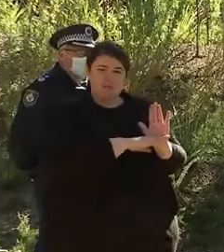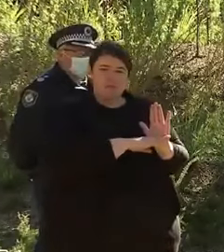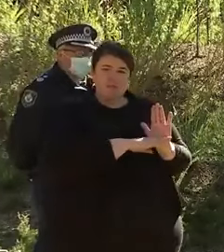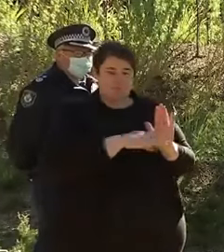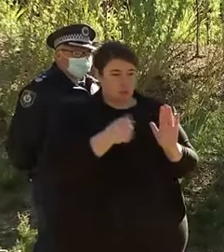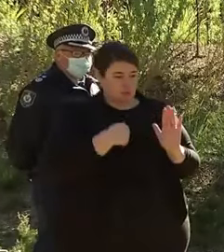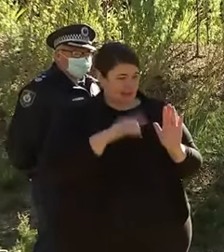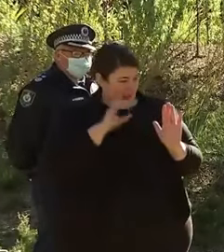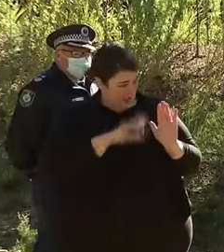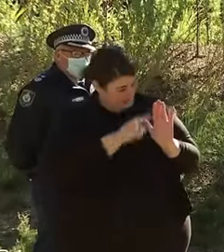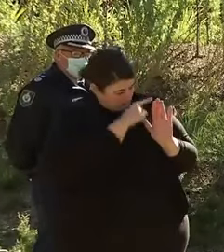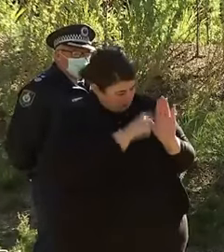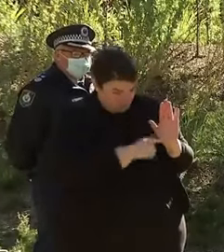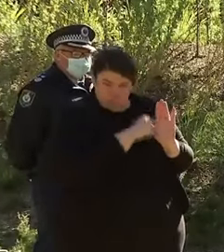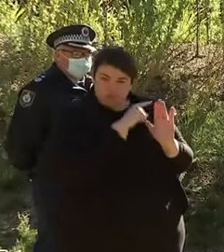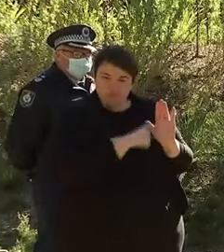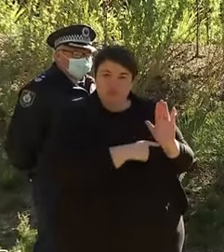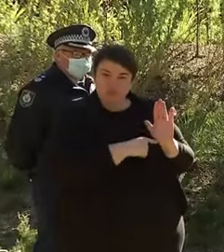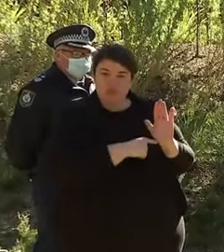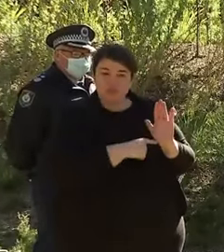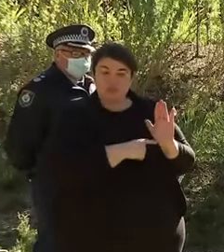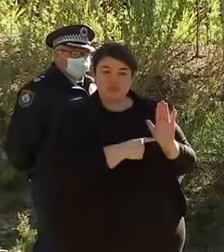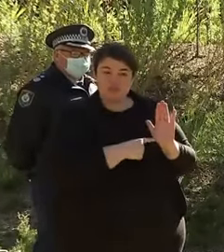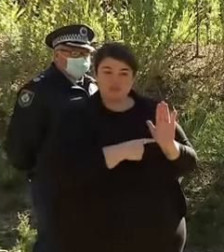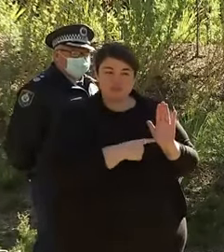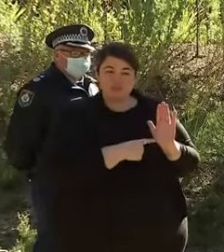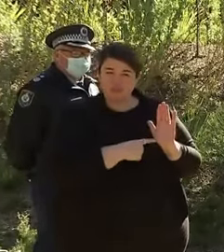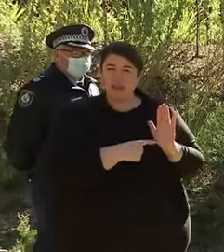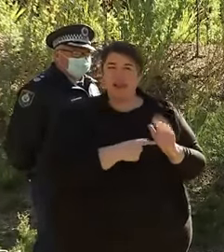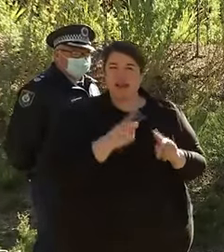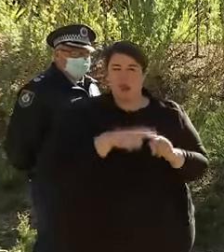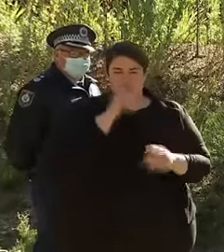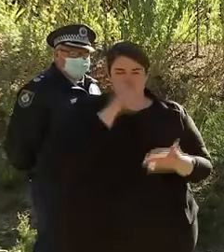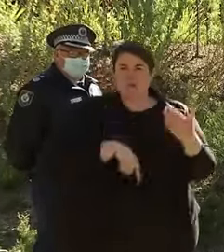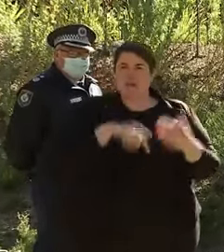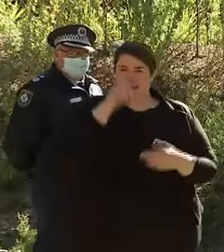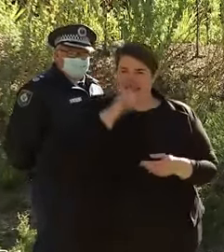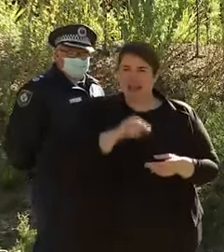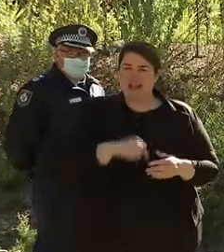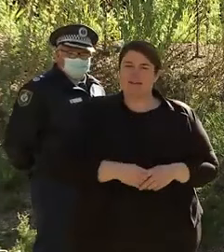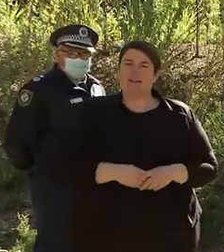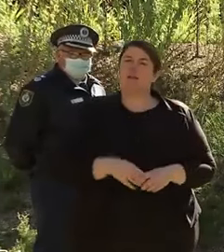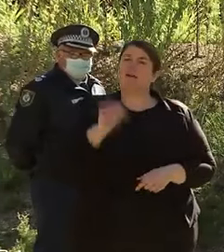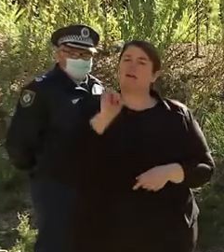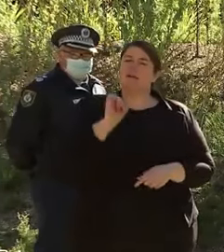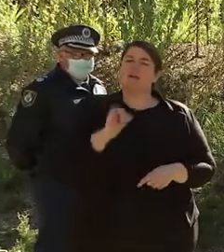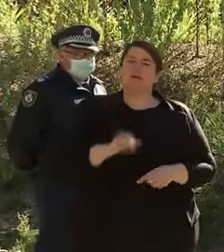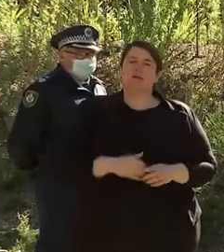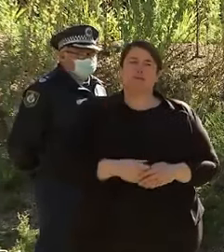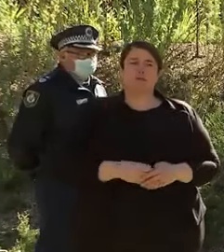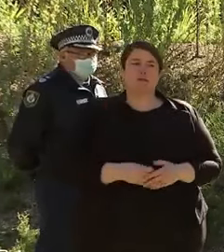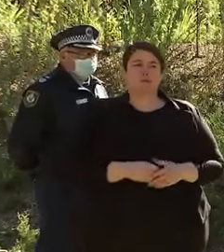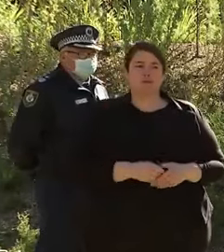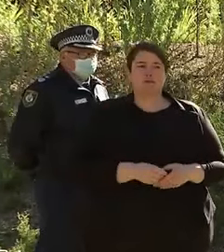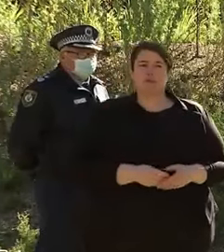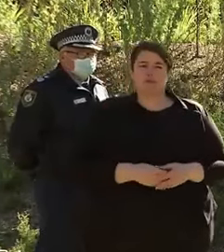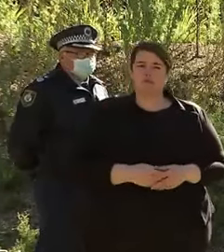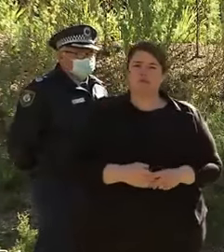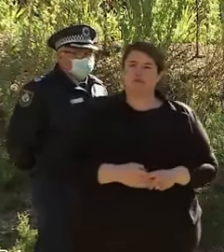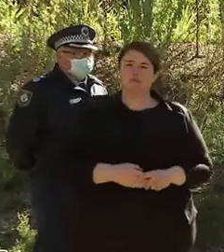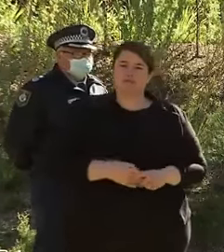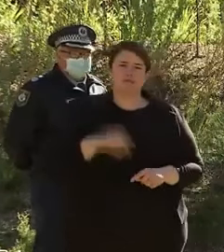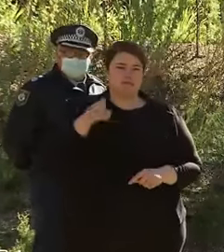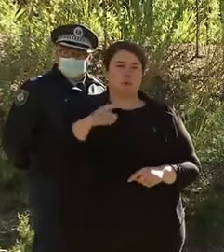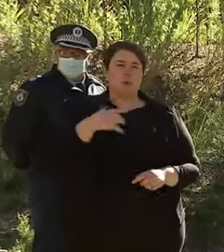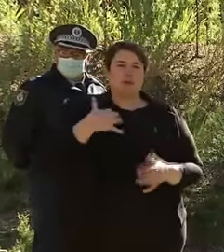down in black and white by the police, it's there now and it carries sanctions. But Minister, if the initial guidelines were sufficient,